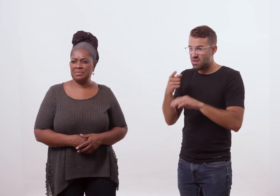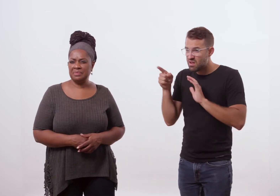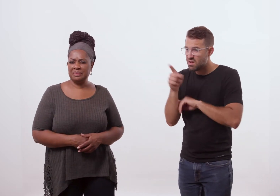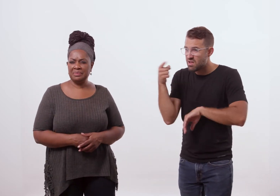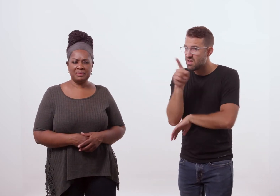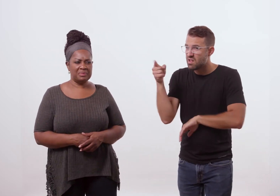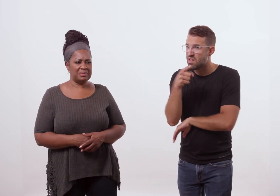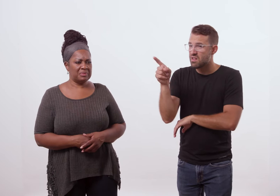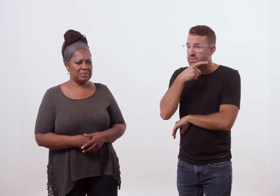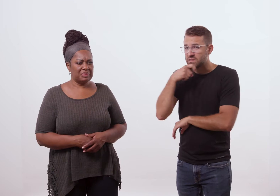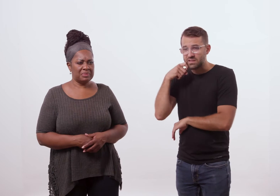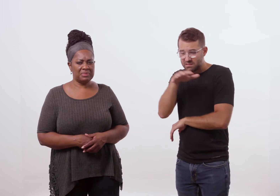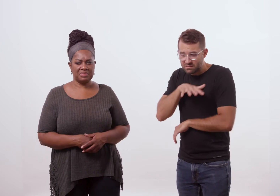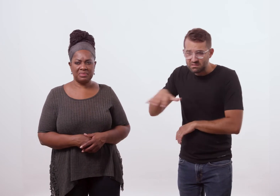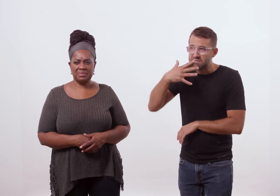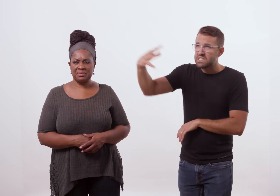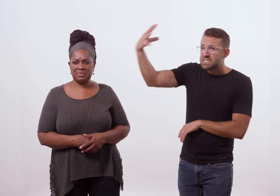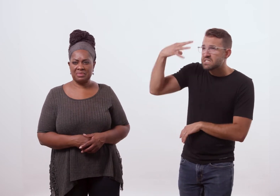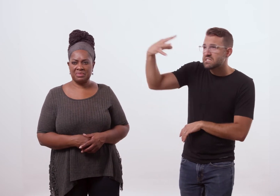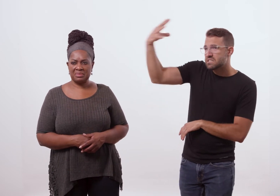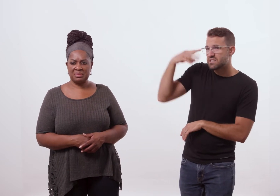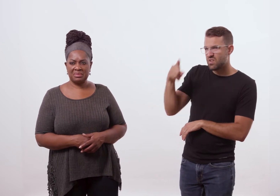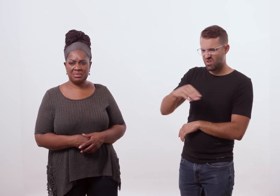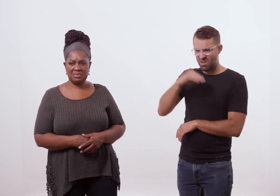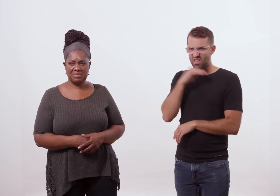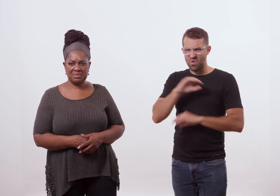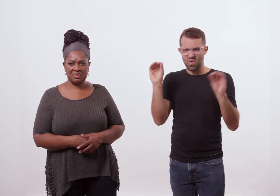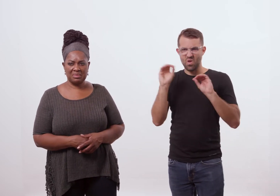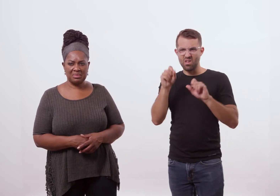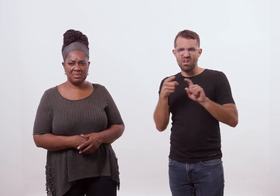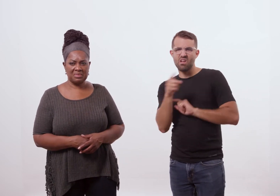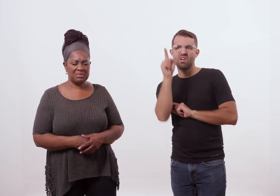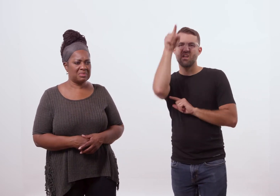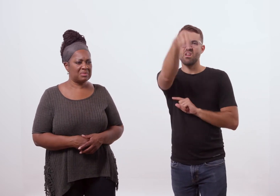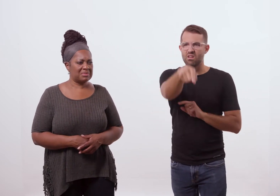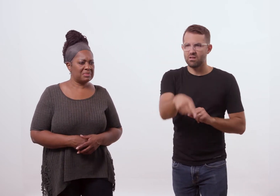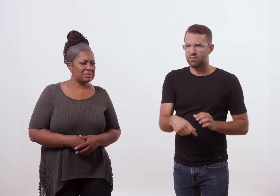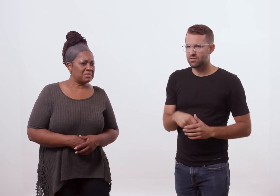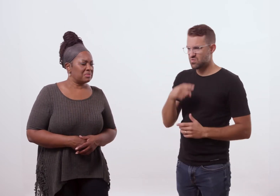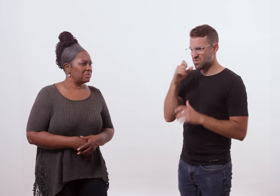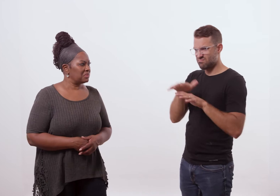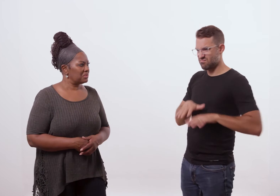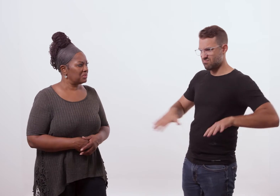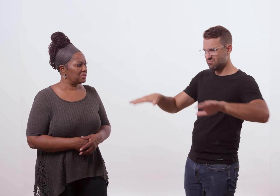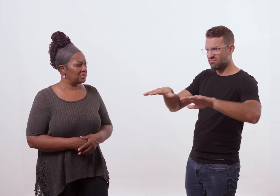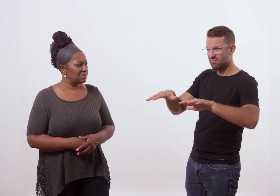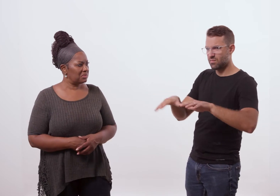can cross the desert and live. Desert? So that's what you call it. If it can't be crossed, how did your people get